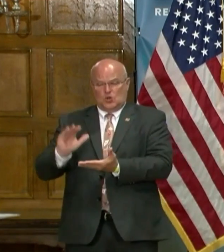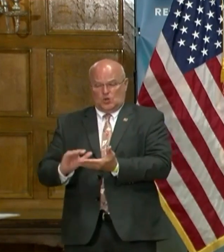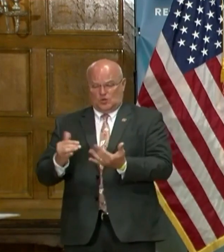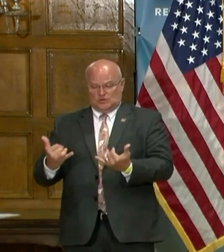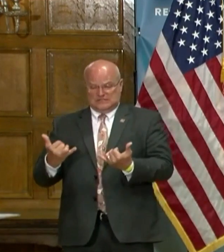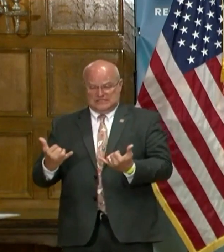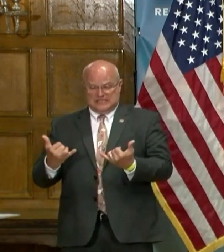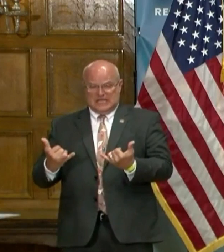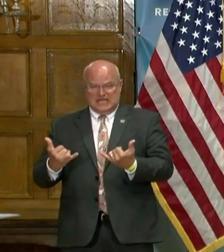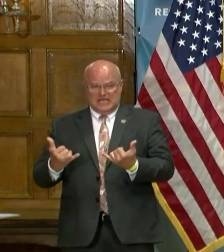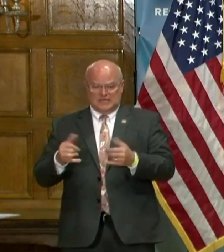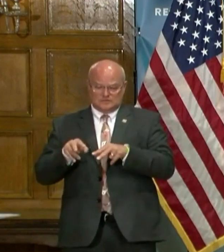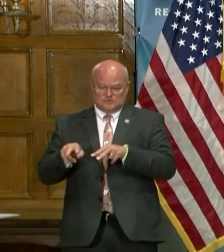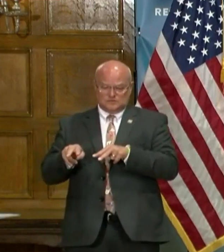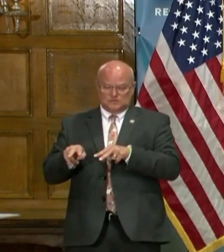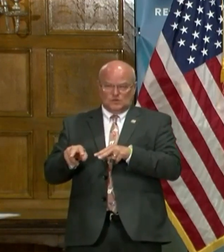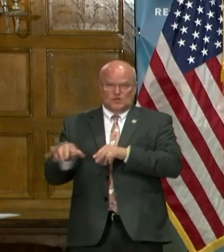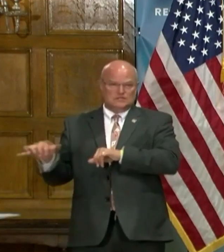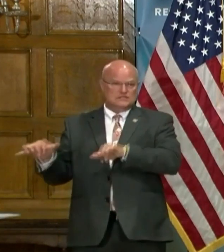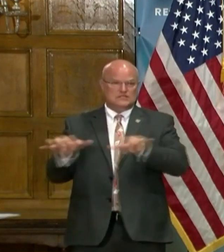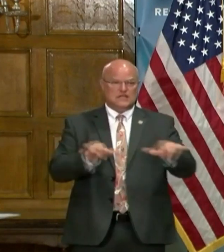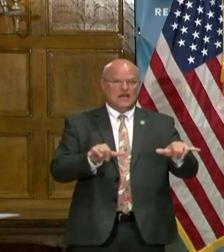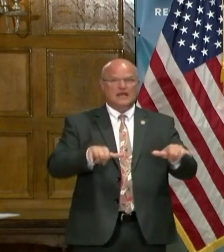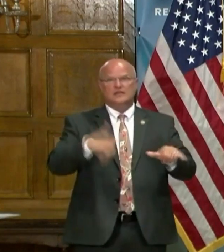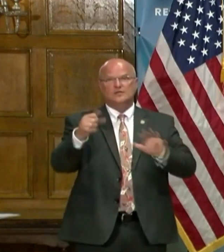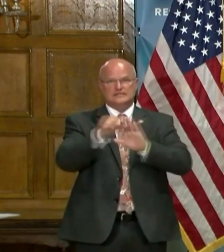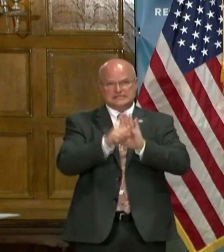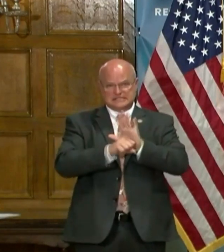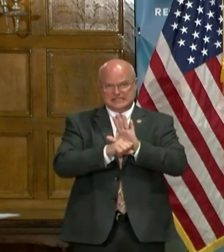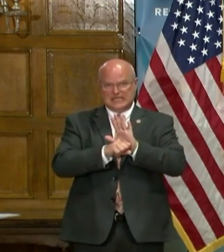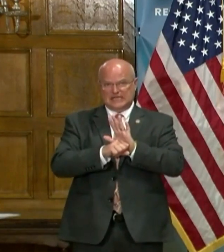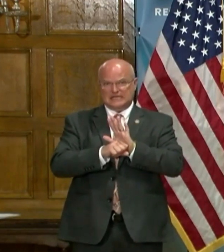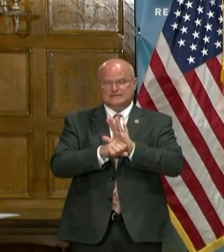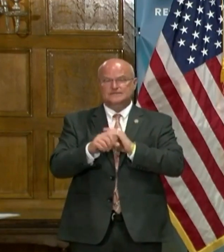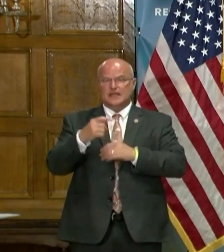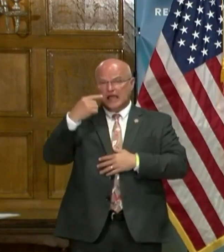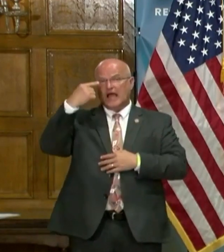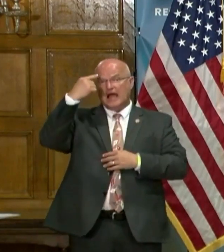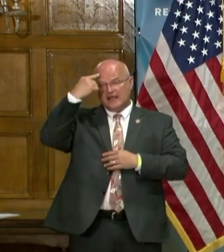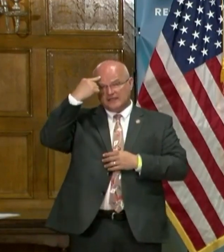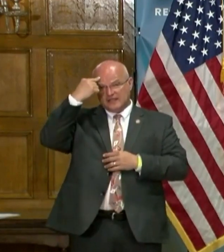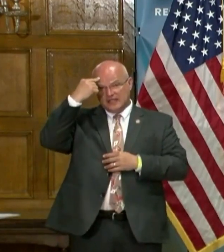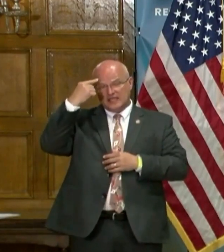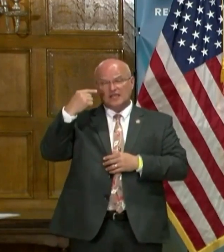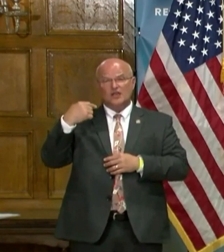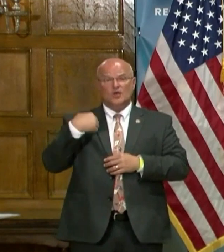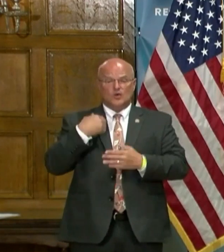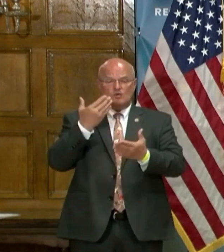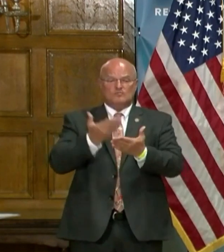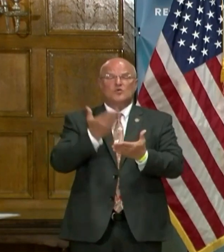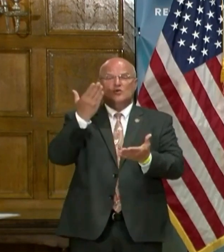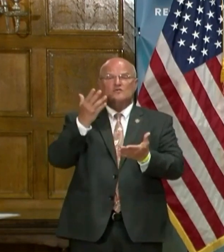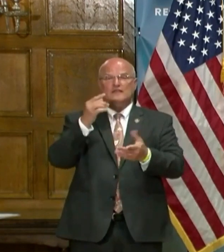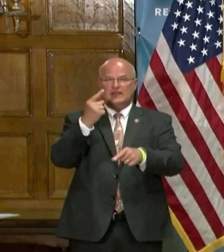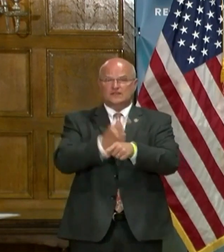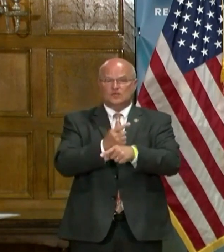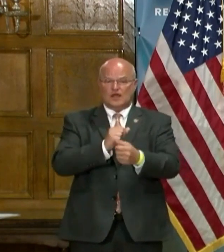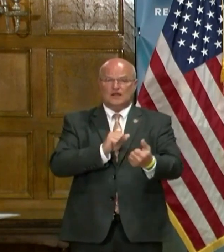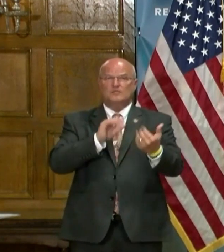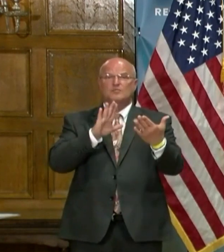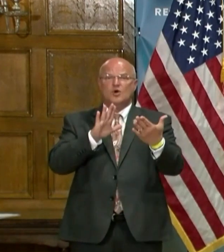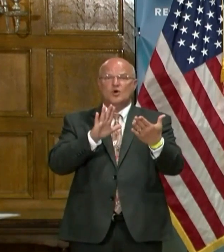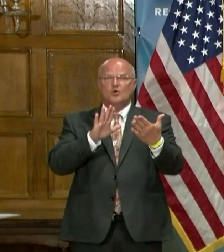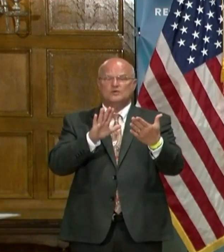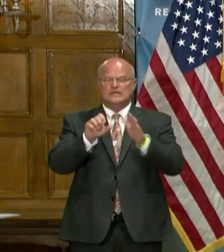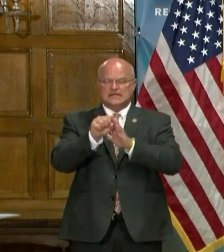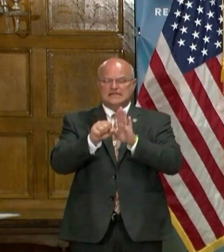today, we need to watch that just like we watch the rest of the state. And I think we've proven that is the right approach, is